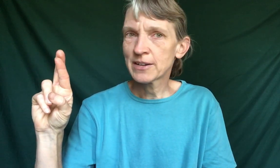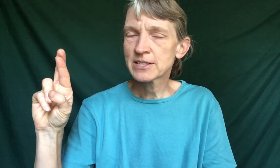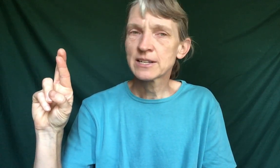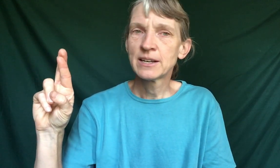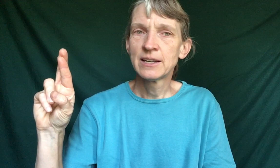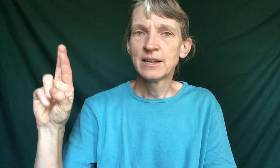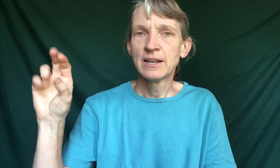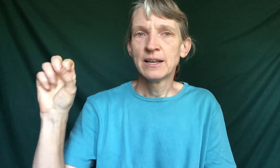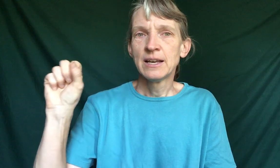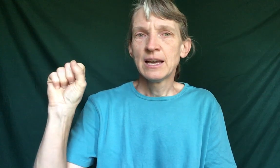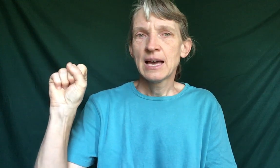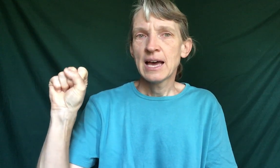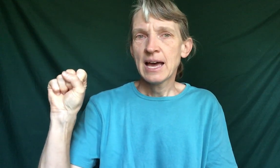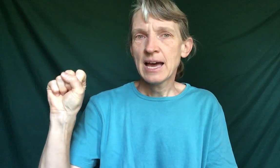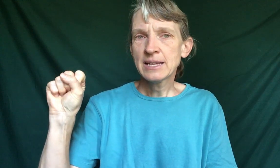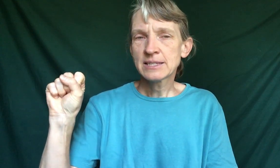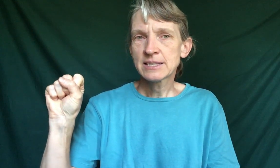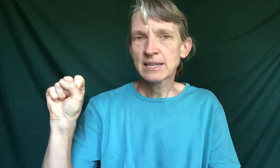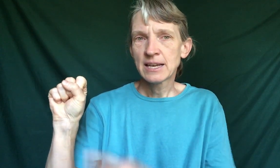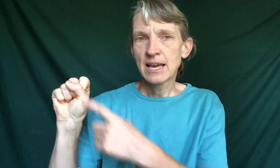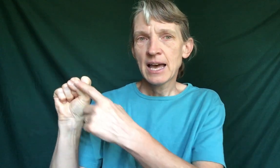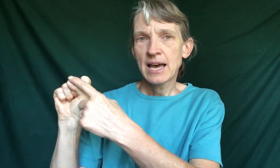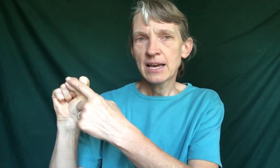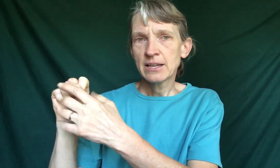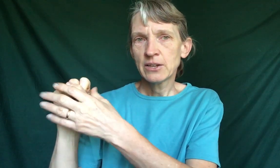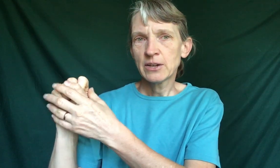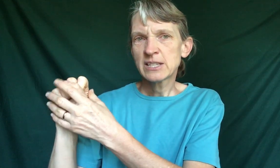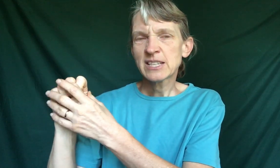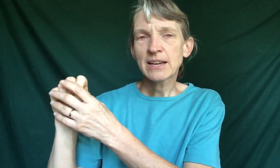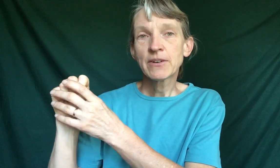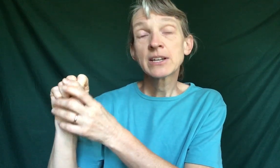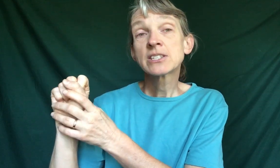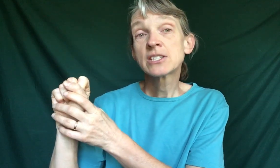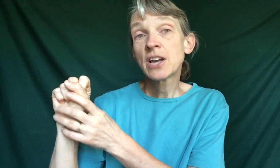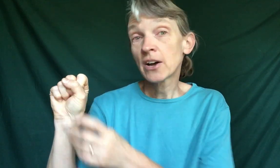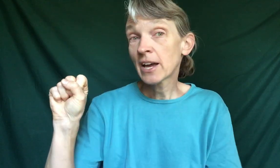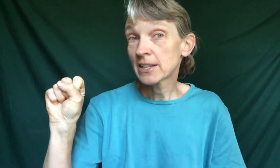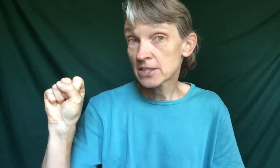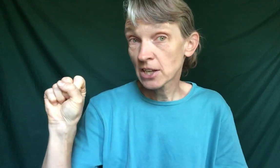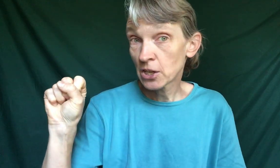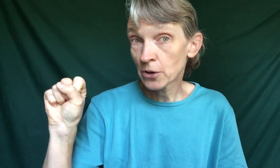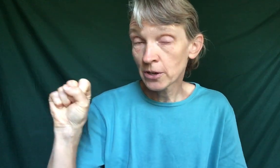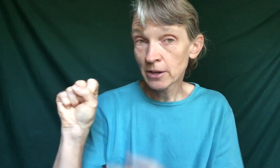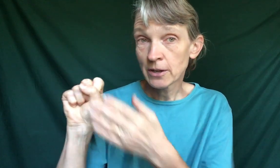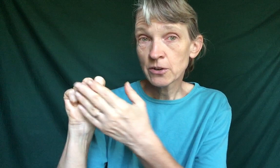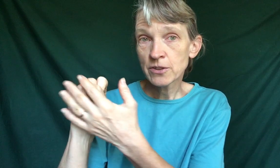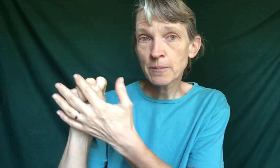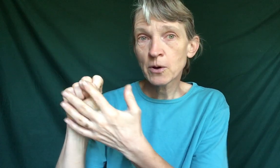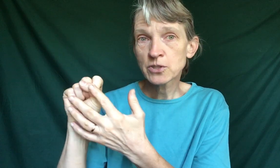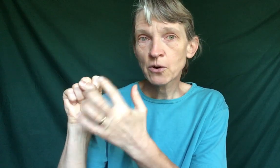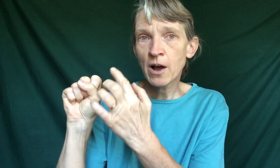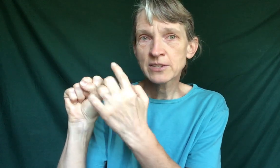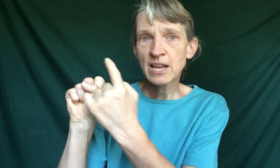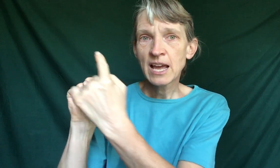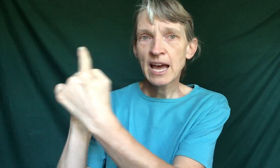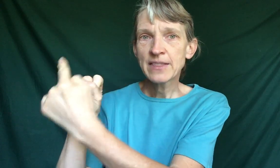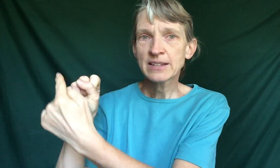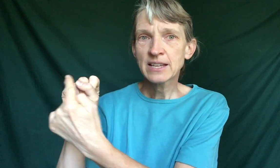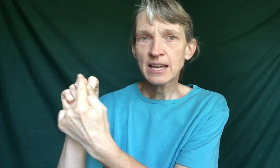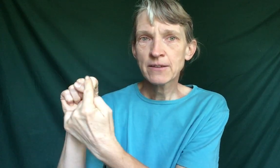is. S is like very snug and secure. Your thumb goes across, and that's like if you